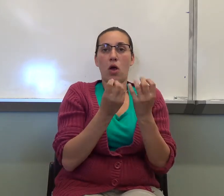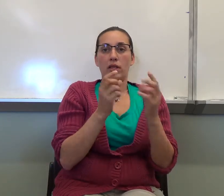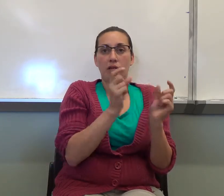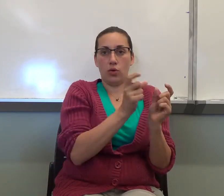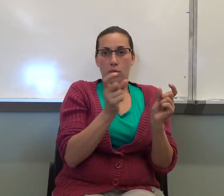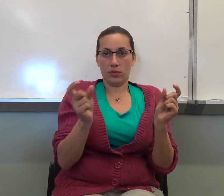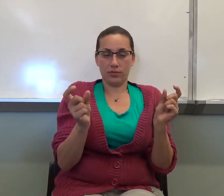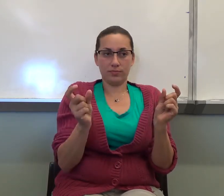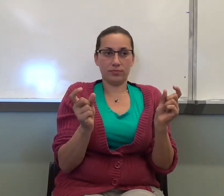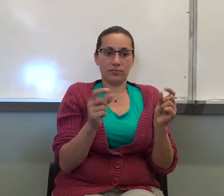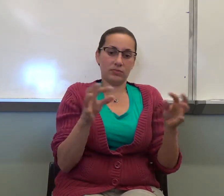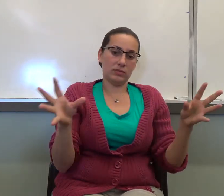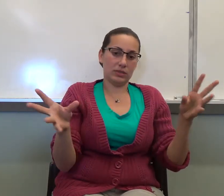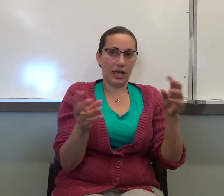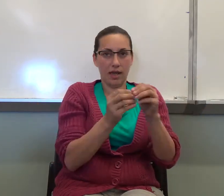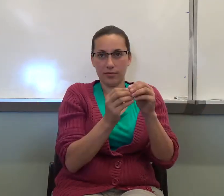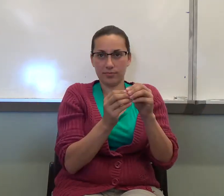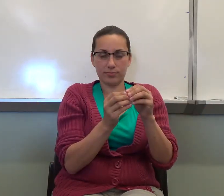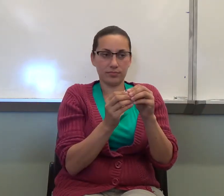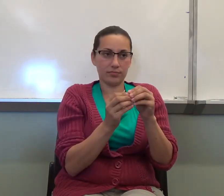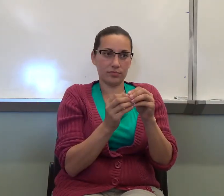have variables, coefficients, and so forth.